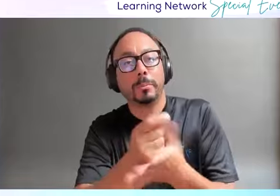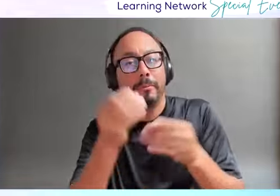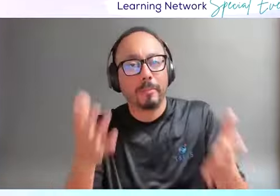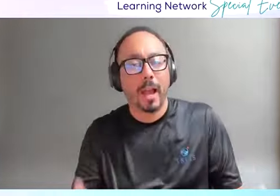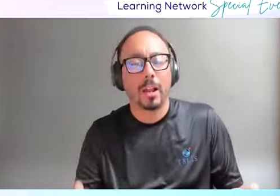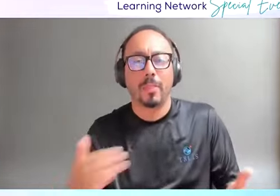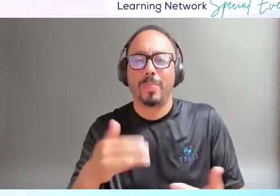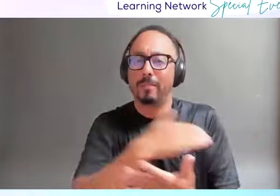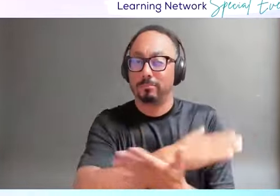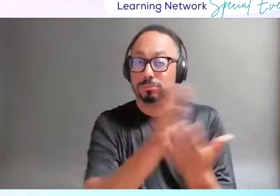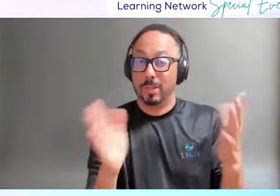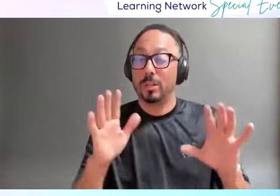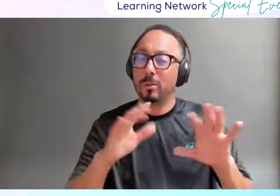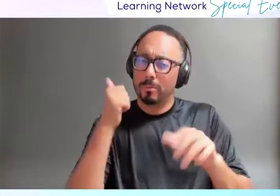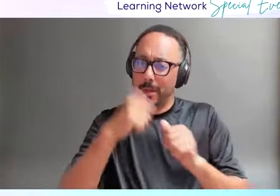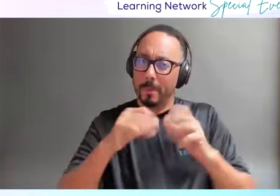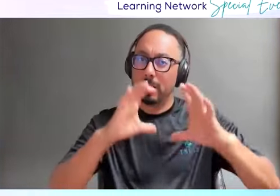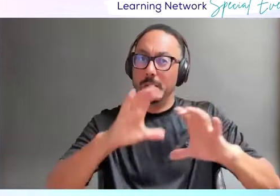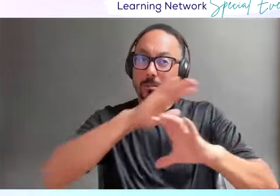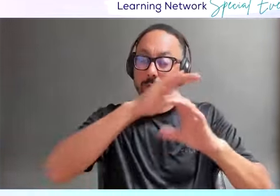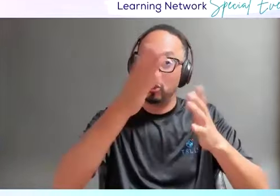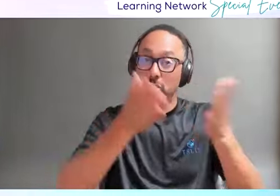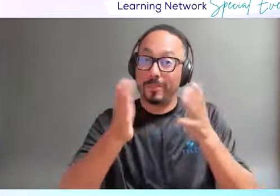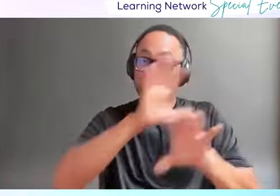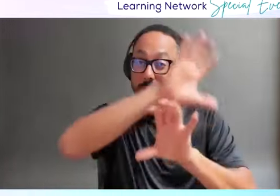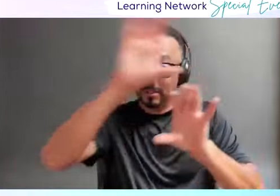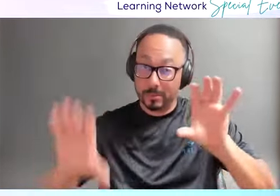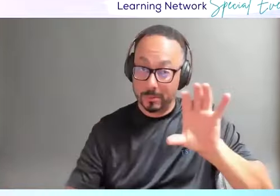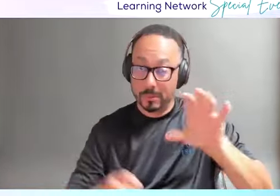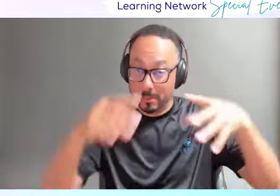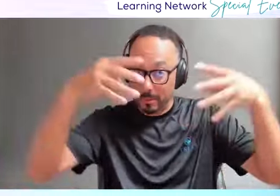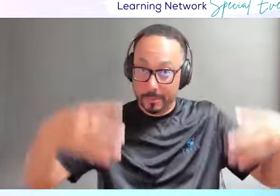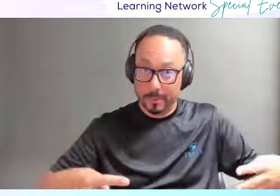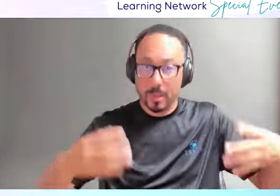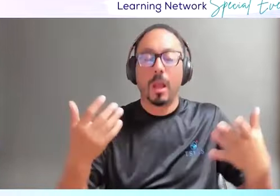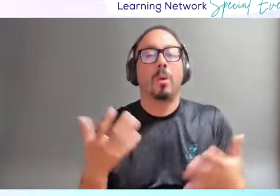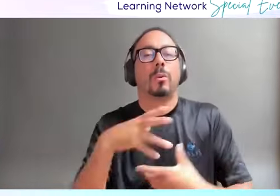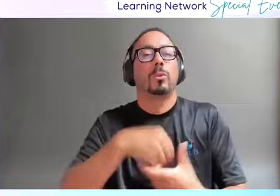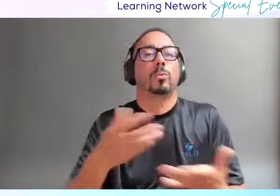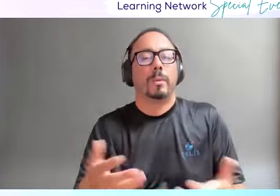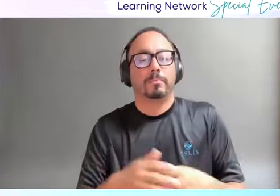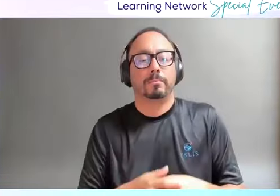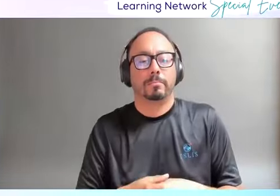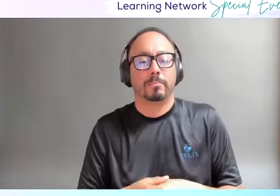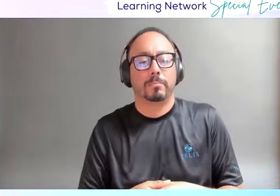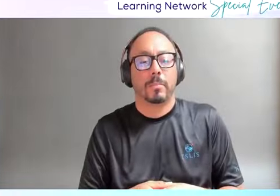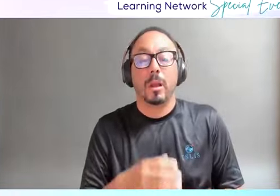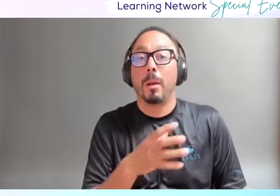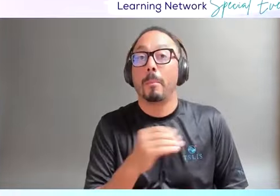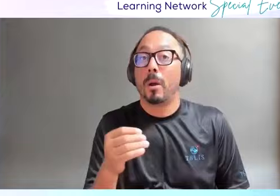of services about what could be included. And we're currently looking at what treatment could look like